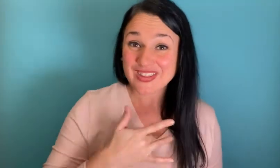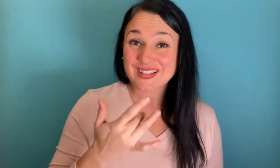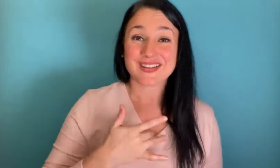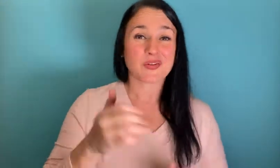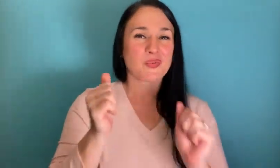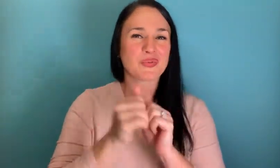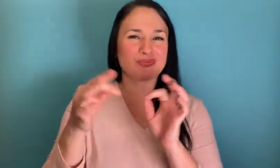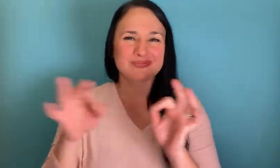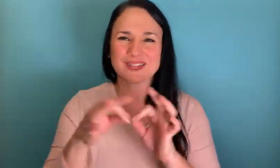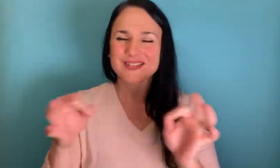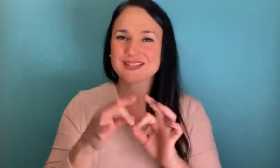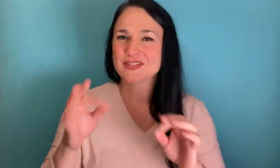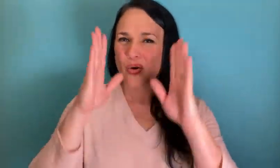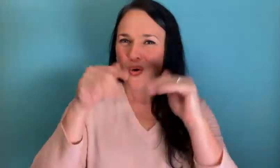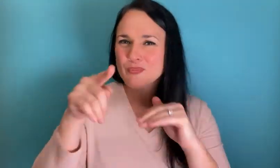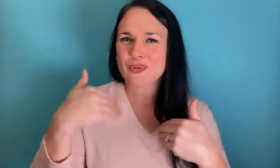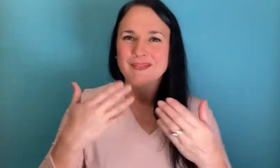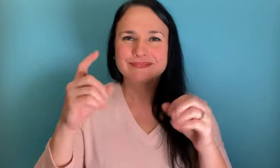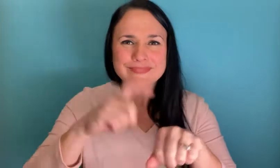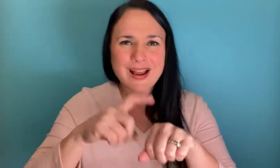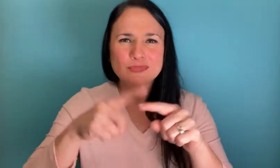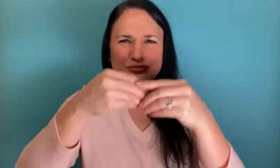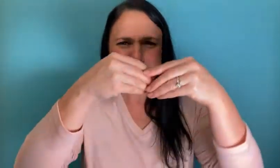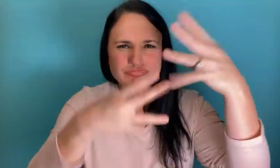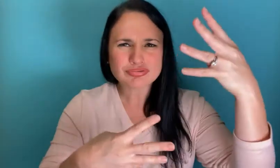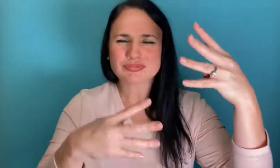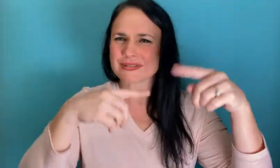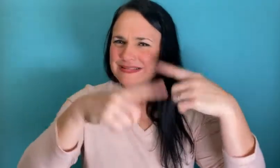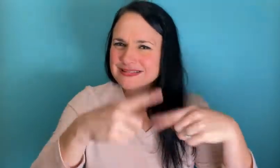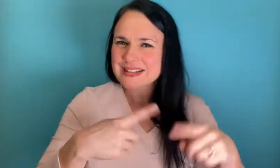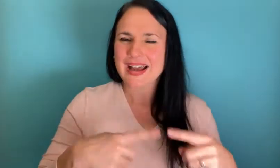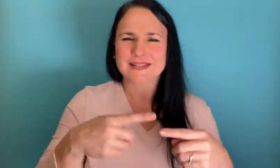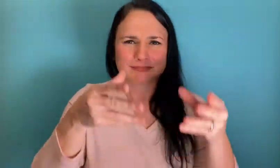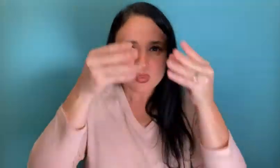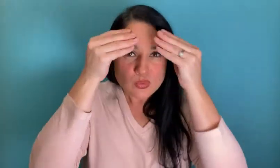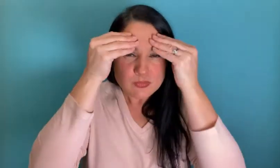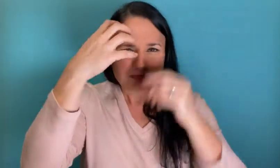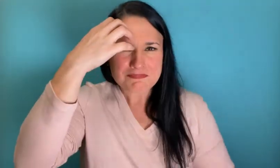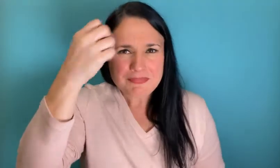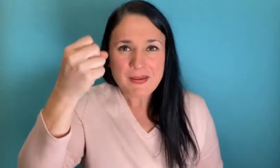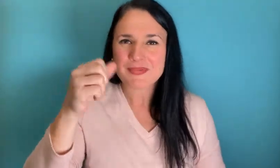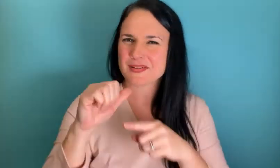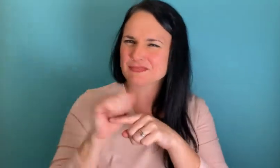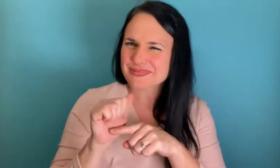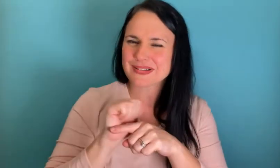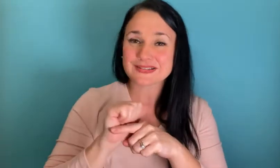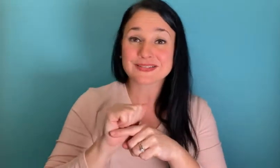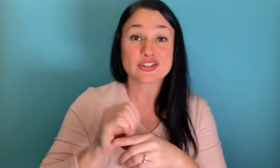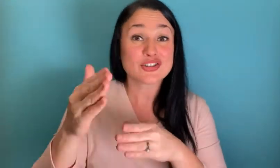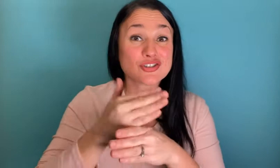how you're feeling with phrases. I really hope that you have some time to go to that drop-down box, check out the signs and phrases,